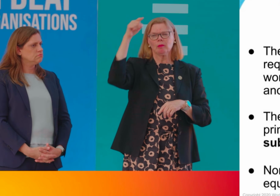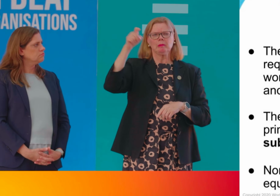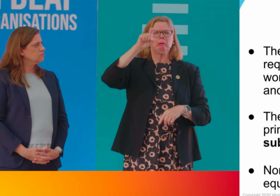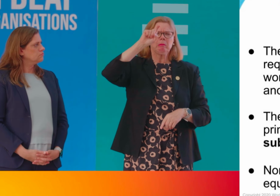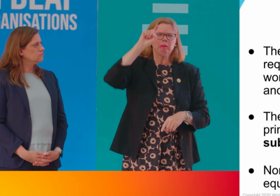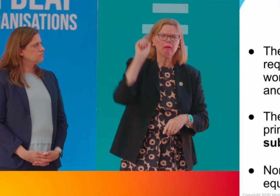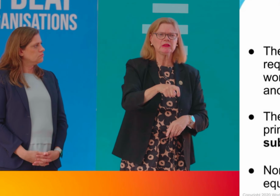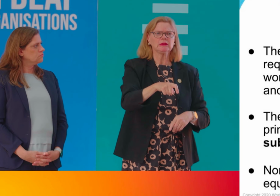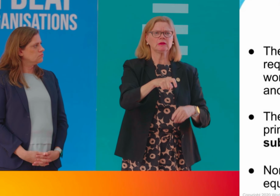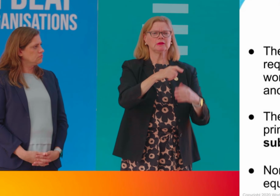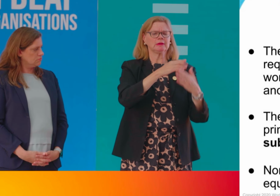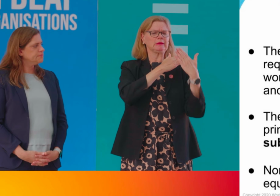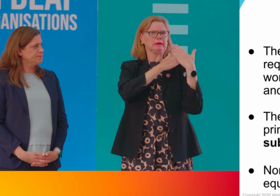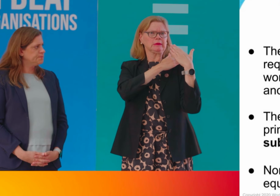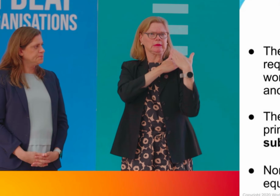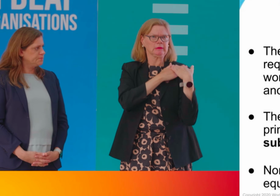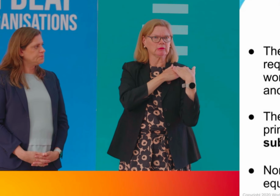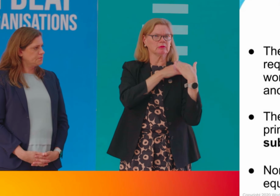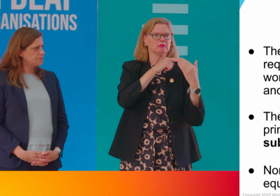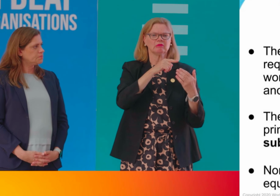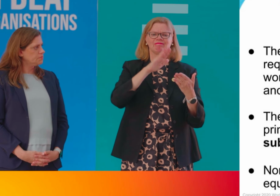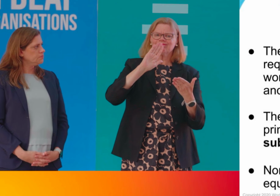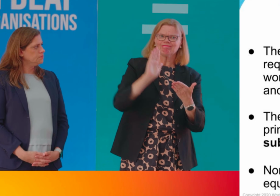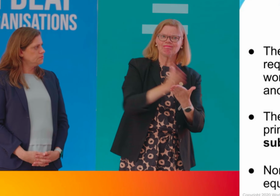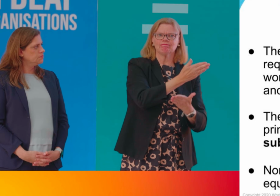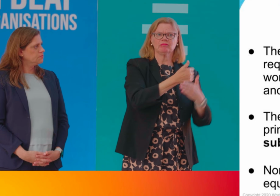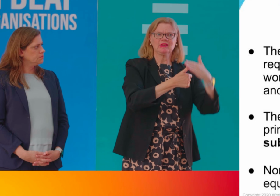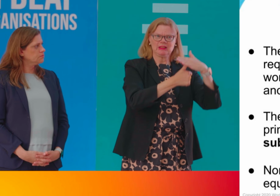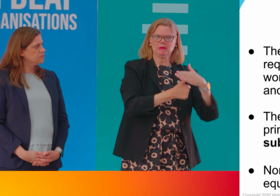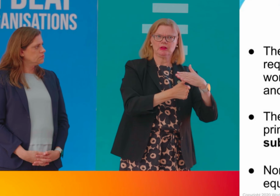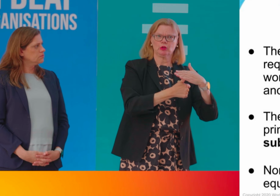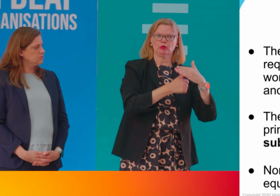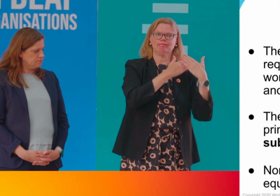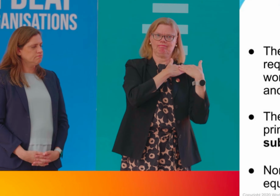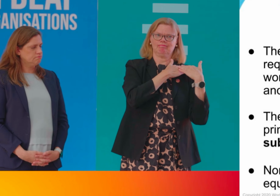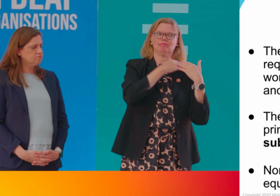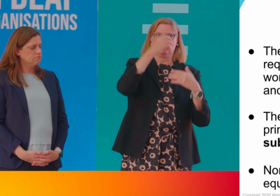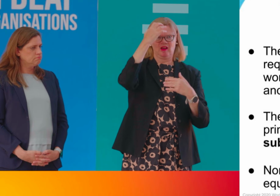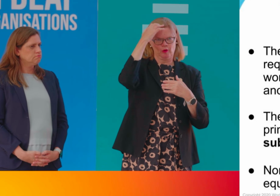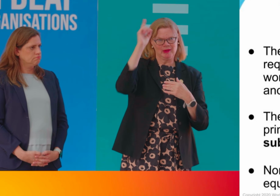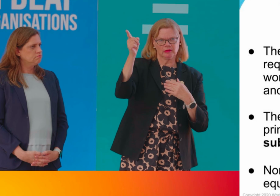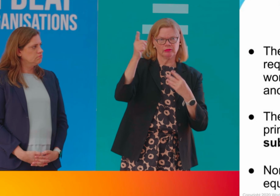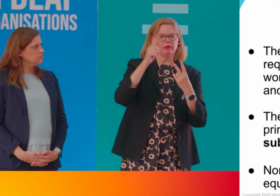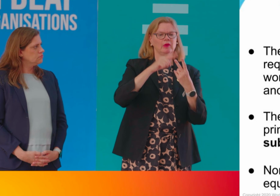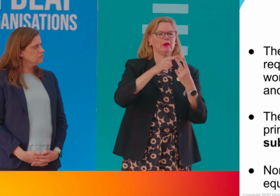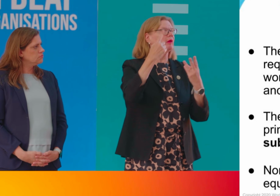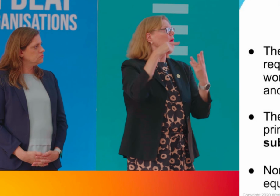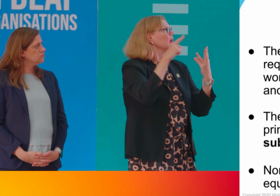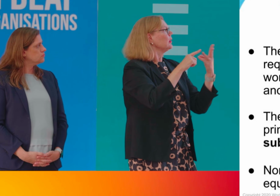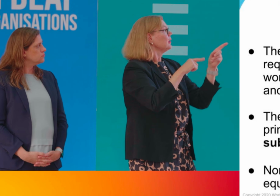Secondly, the state obligation on non-discrimination.